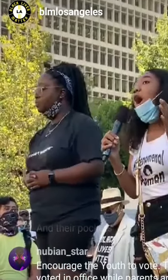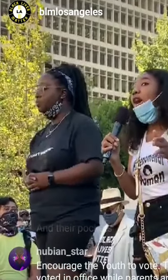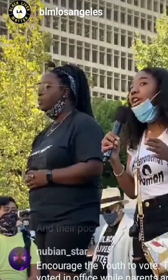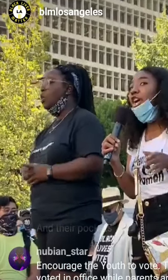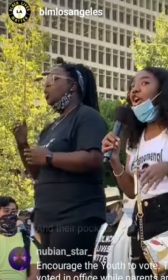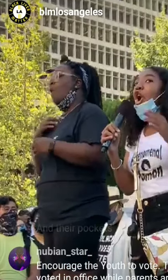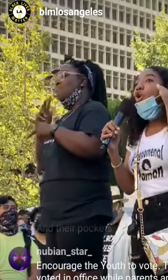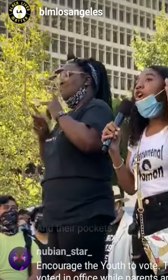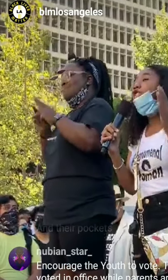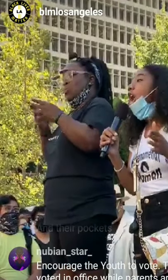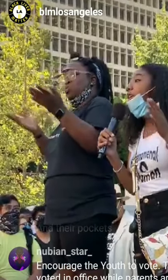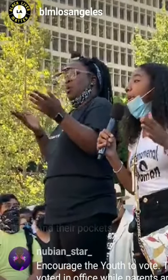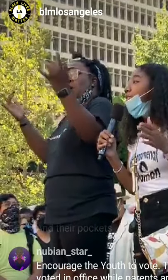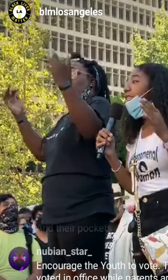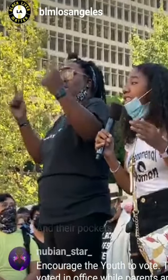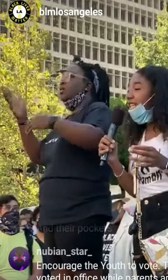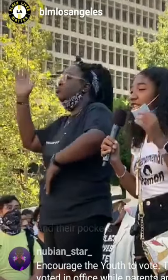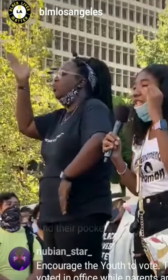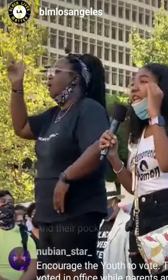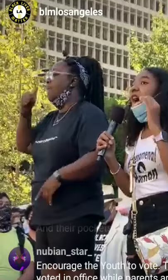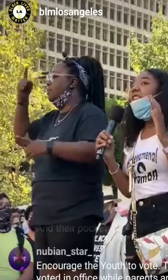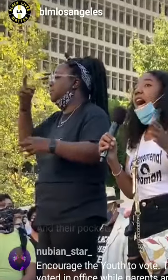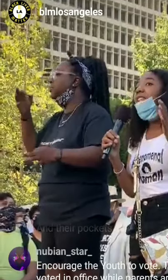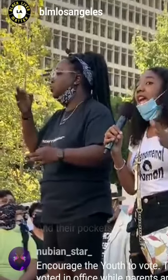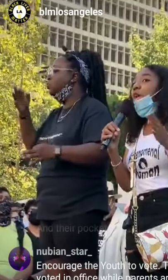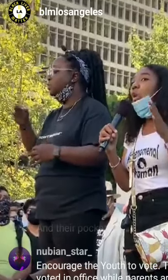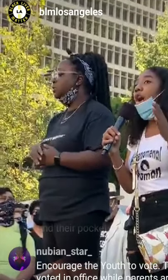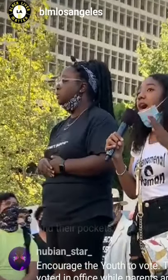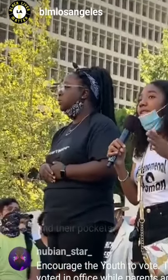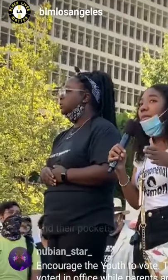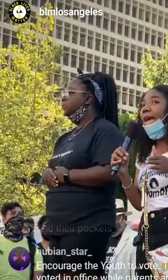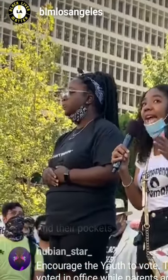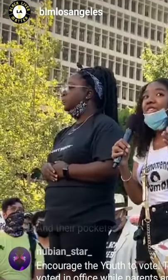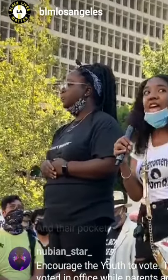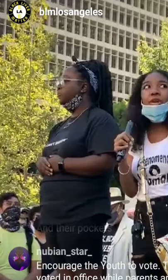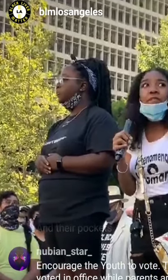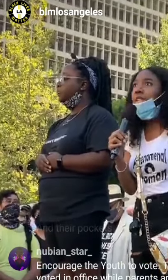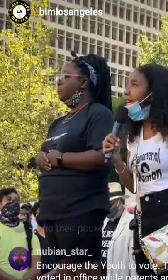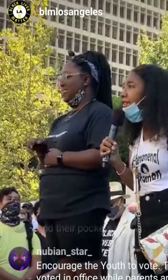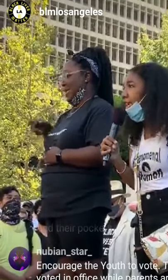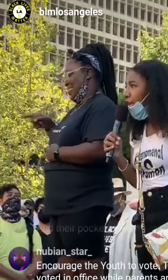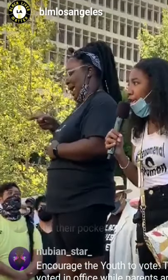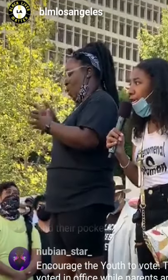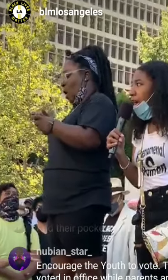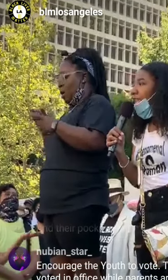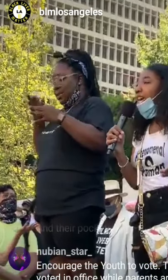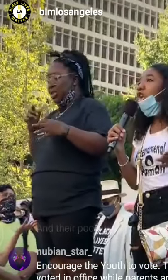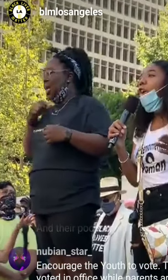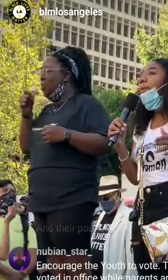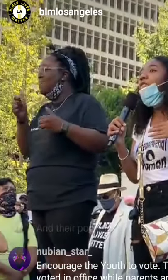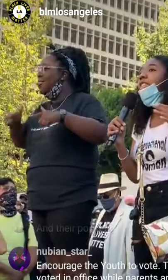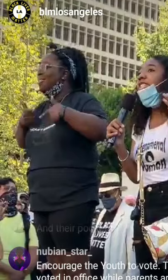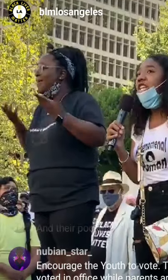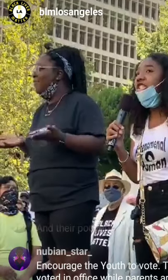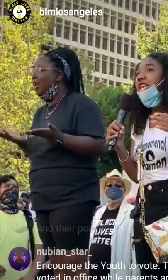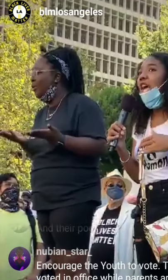You have people out here who are talking about the decisions that they want us to make and they don't even live here.